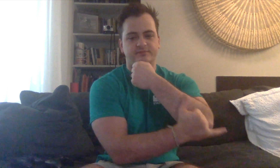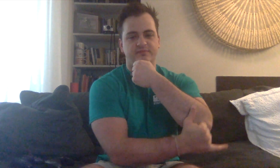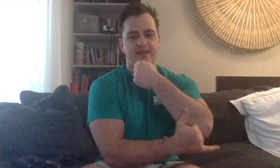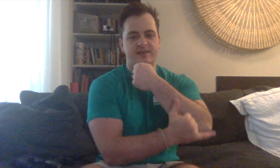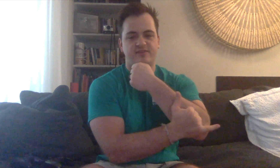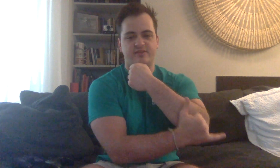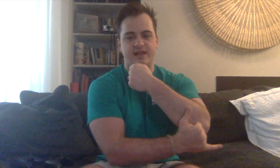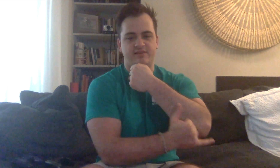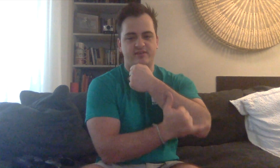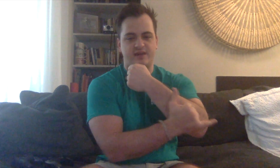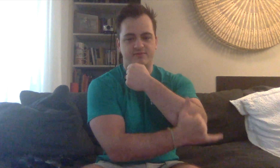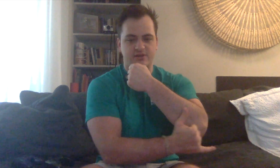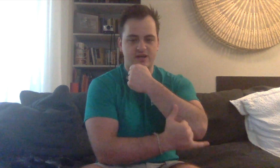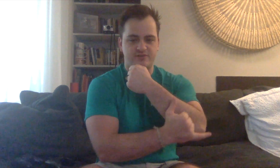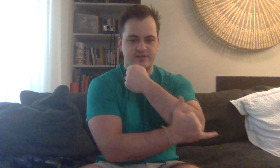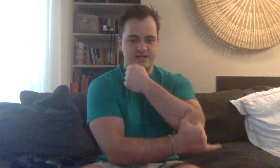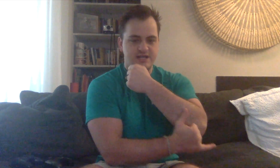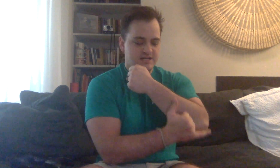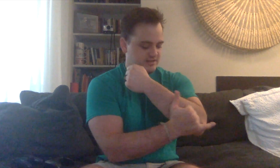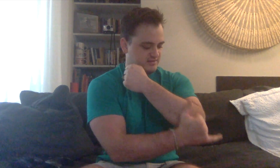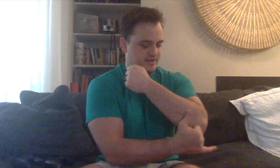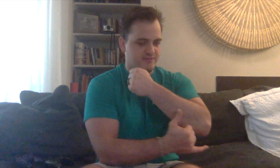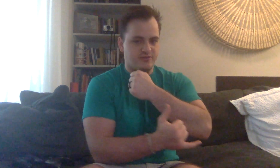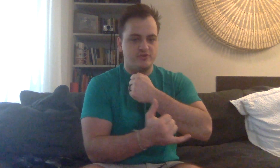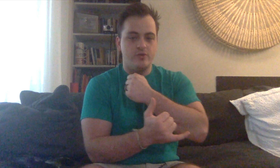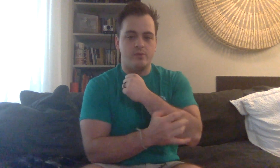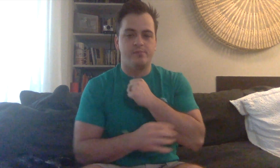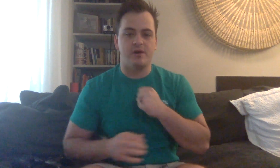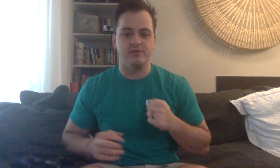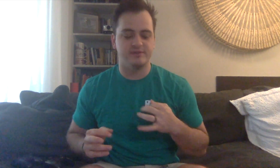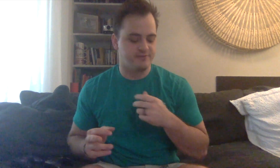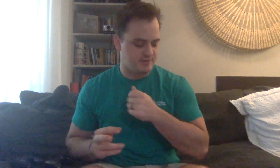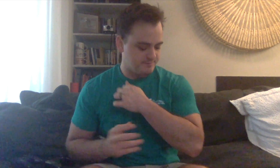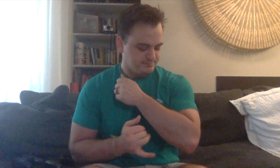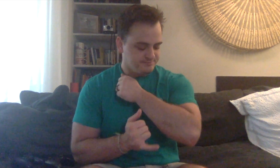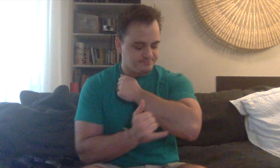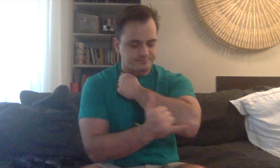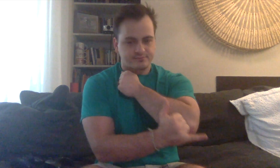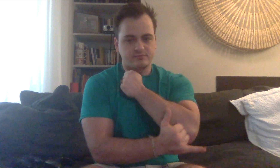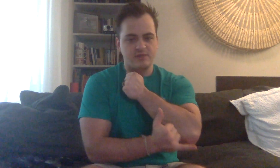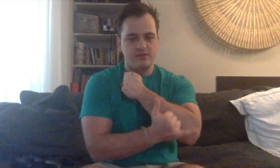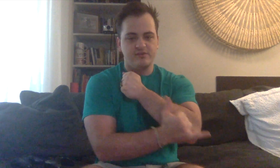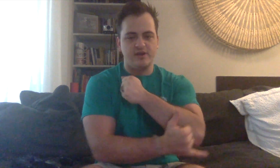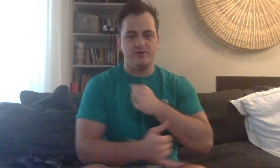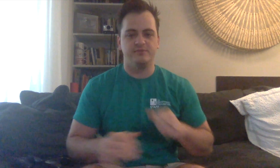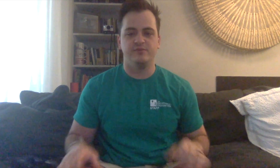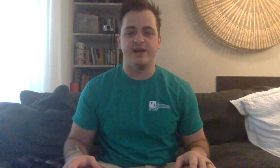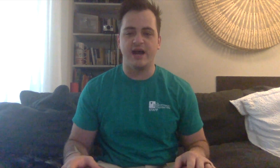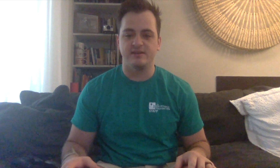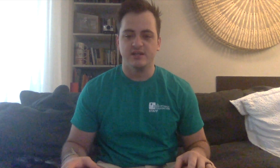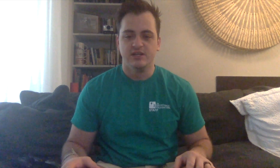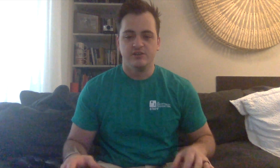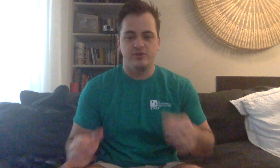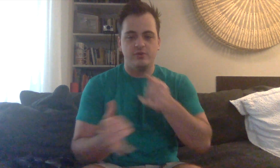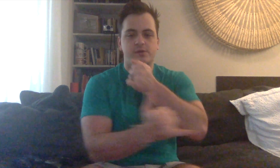And that's the sign for country. That's the sign for to the republic. So we got to the